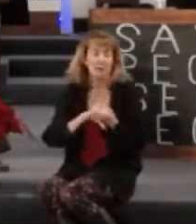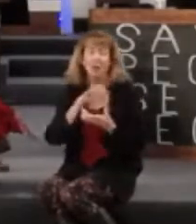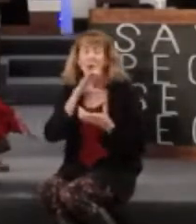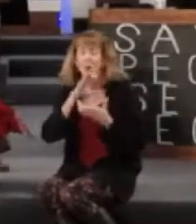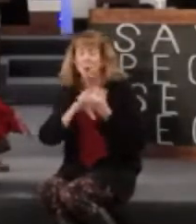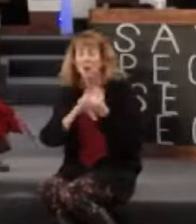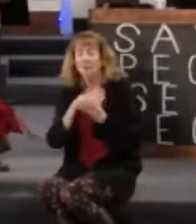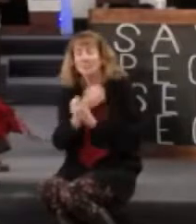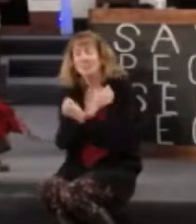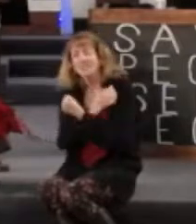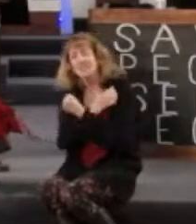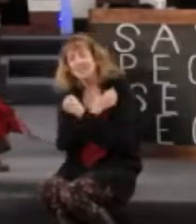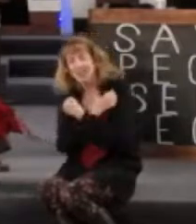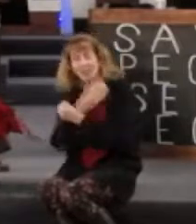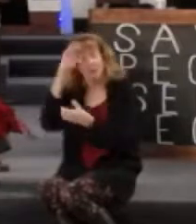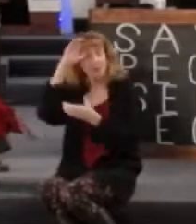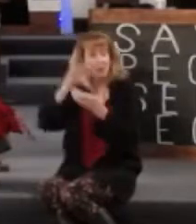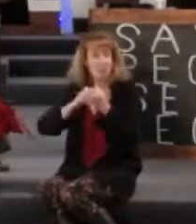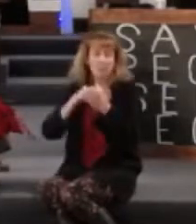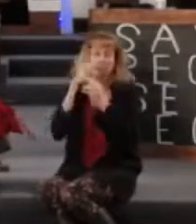your husbands.